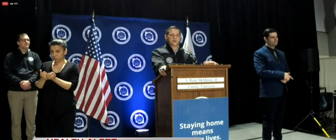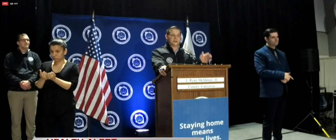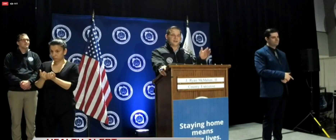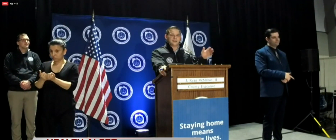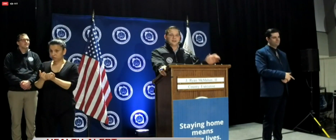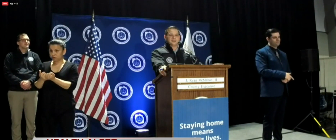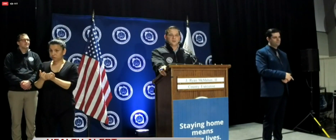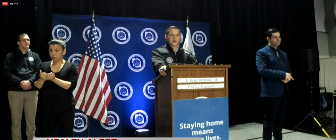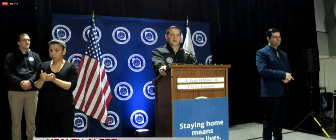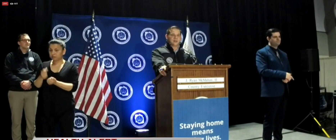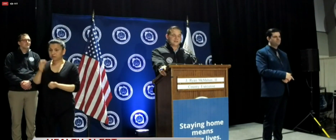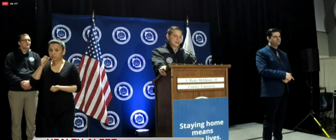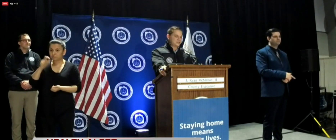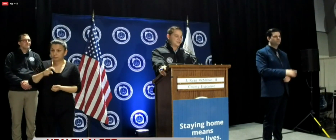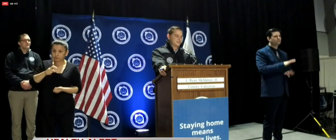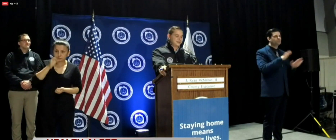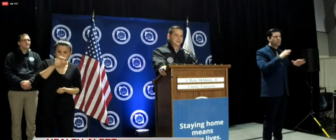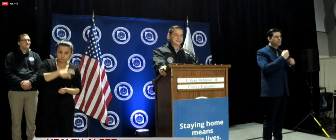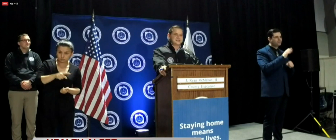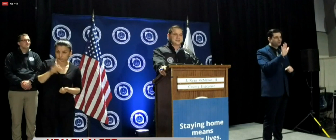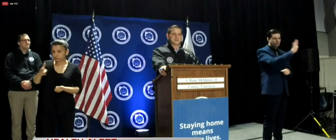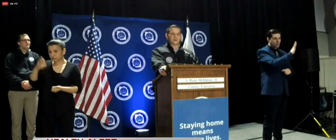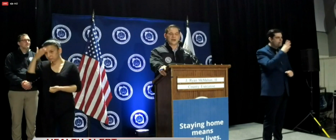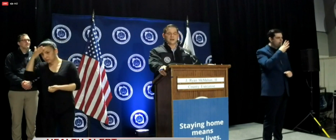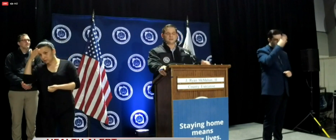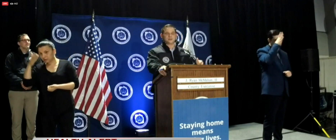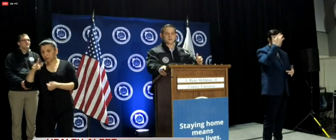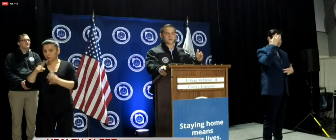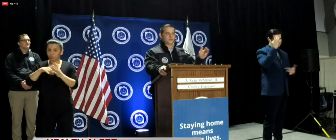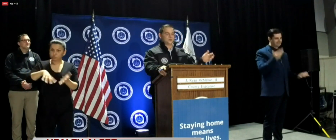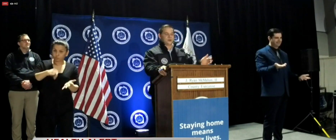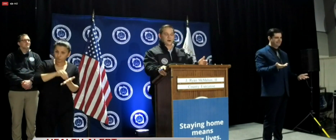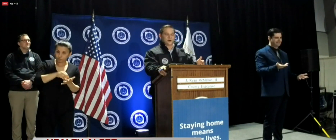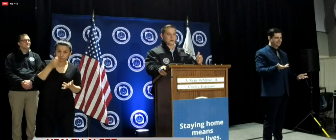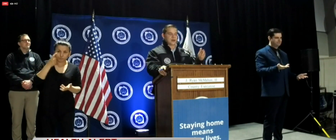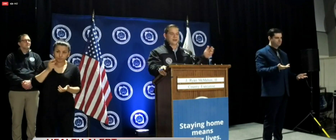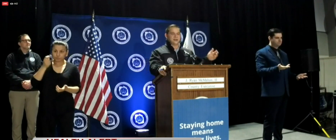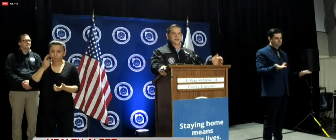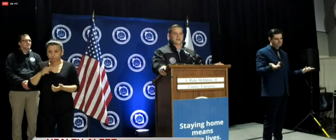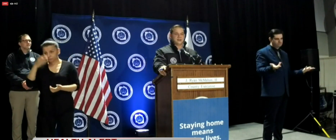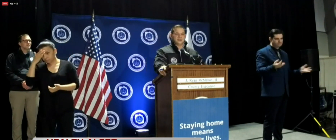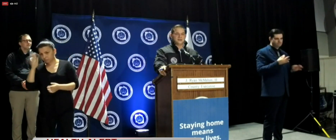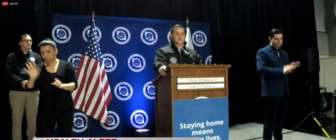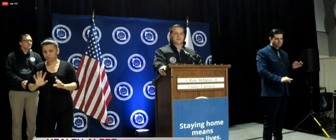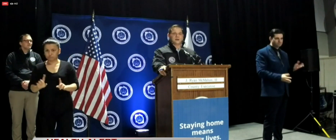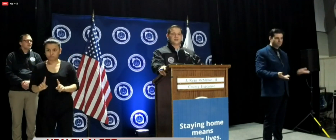It's happening. Well-intentioned things that were absolutely normal and are okay